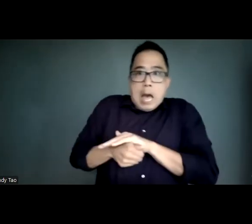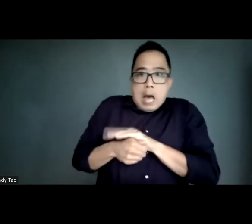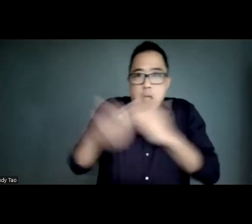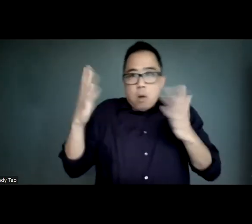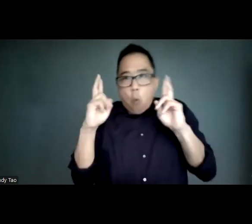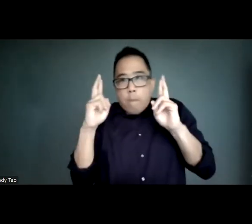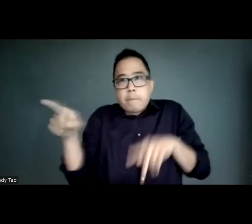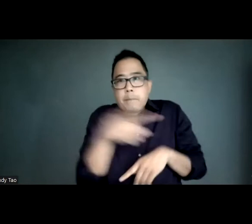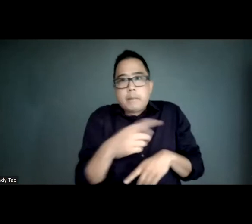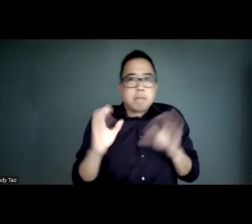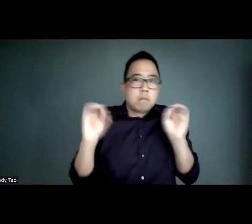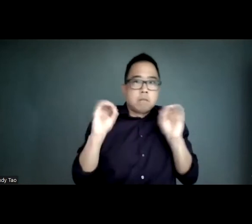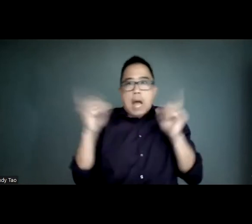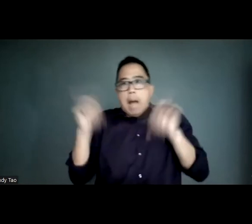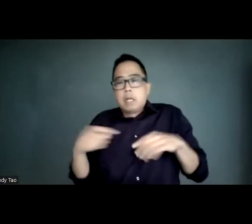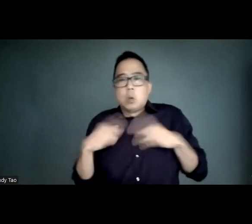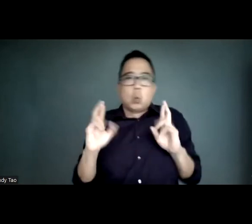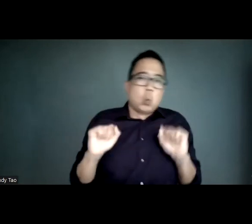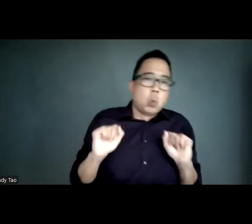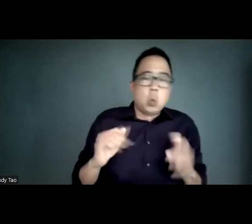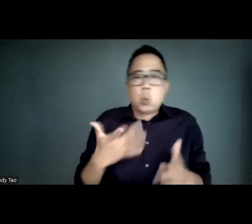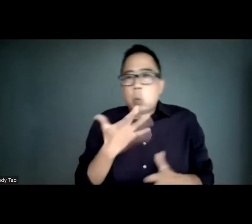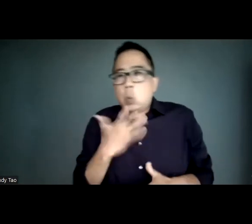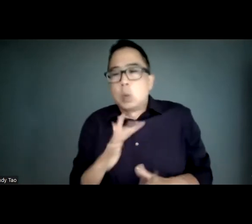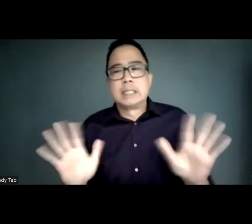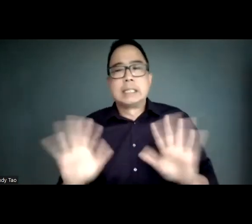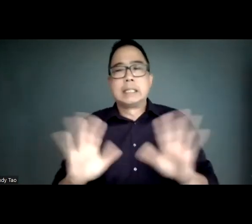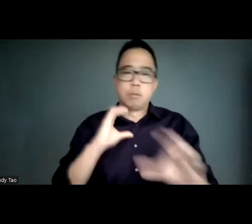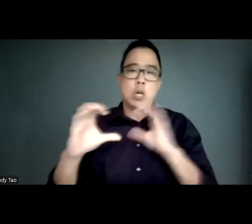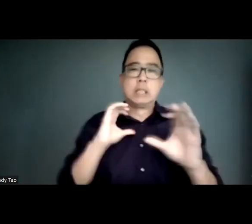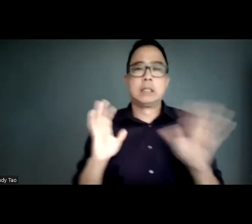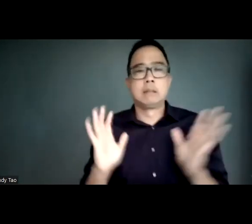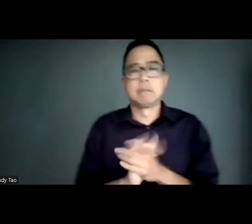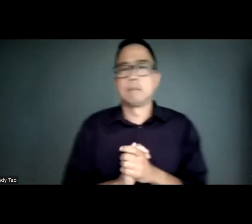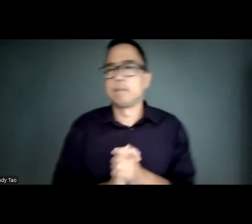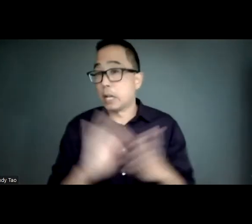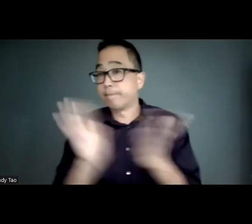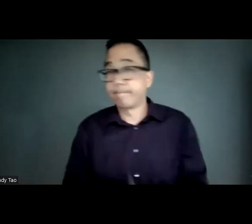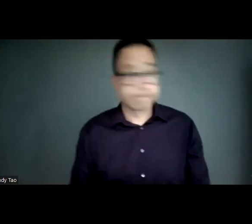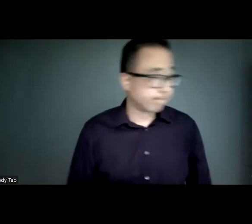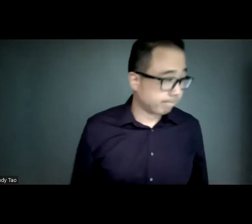line, whichever option you choose is communication, keeping people informed.